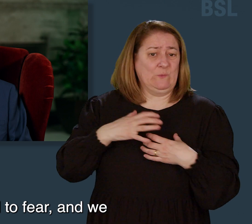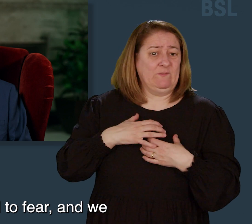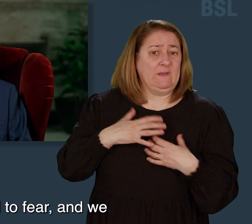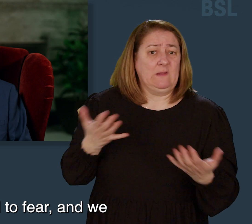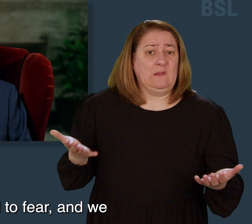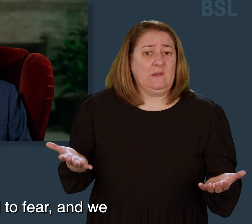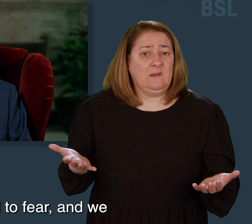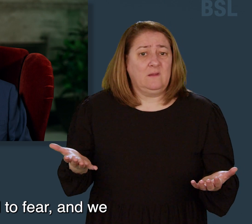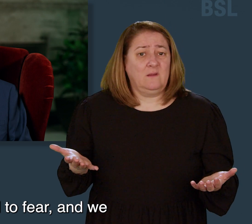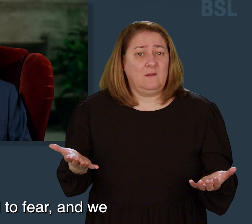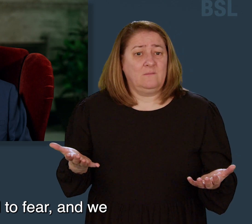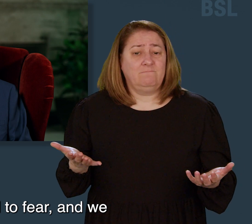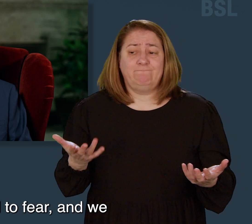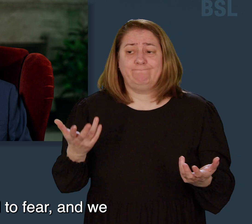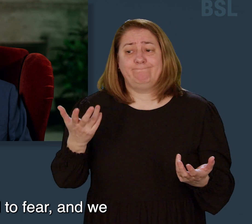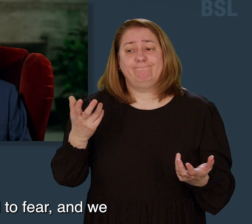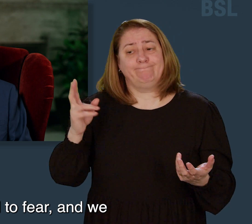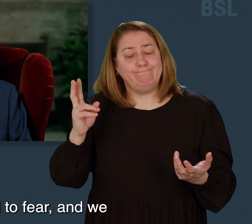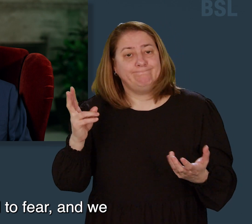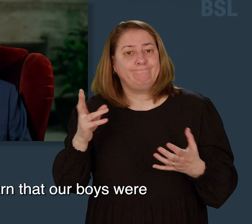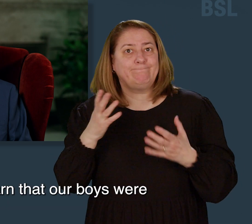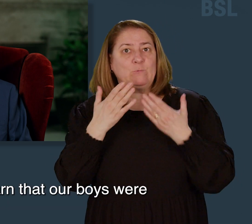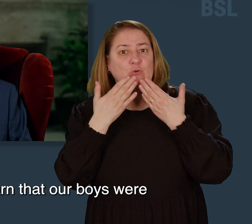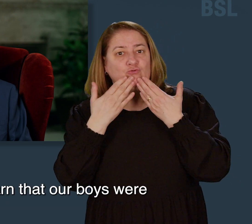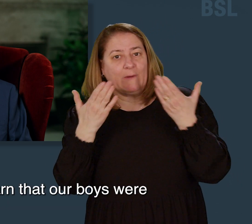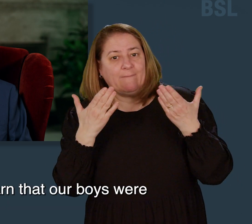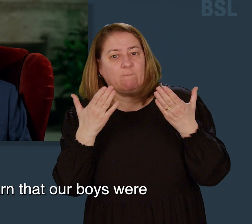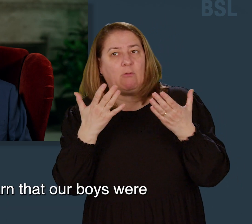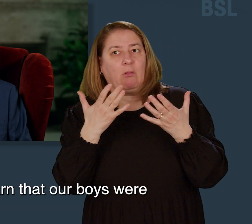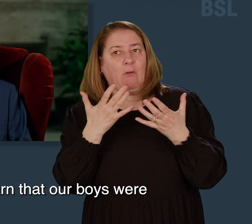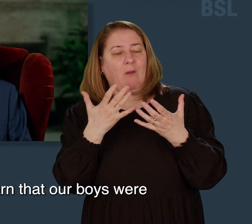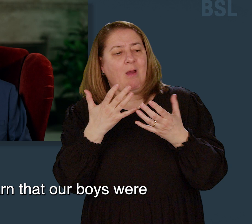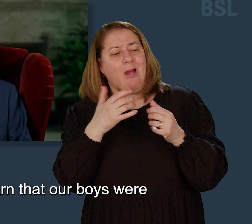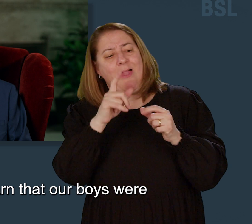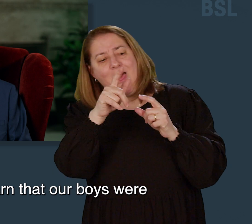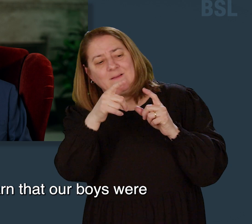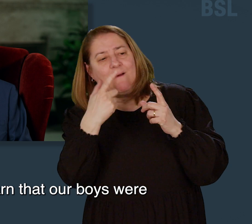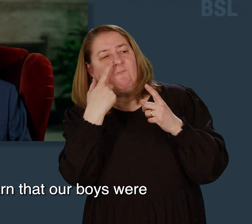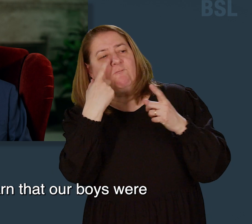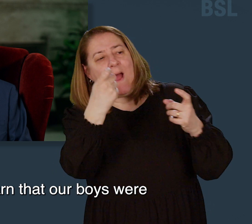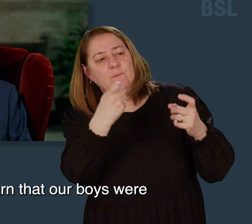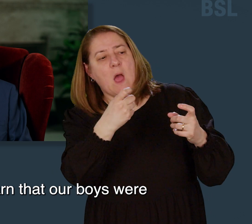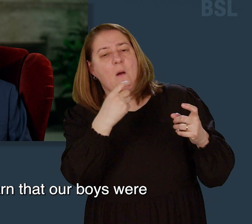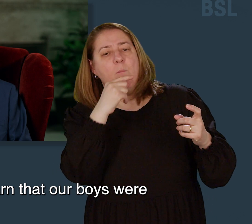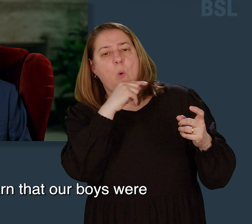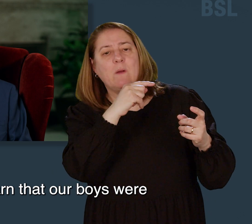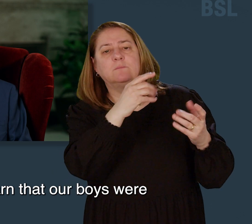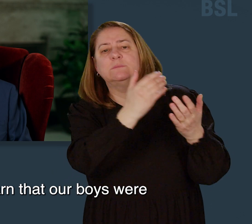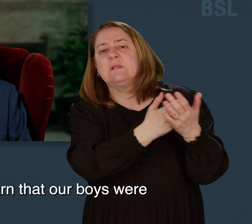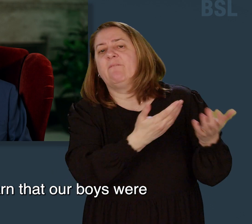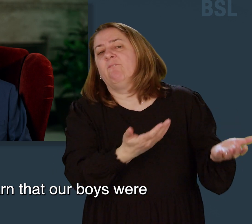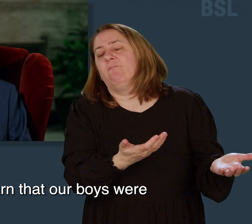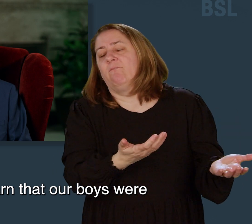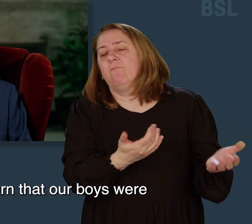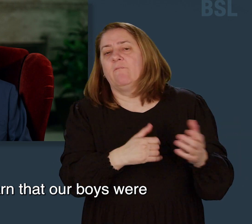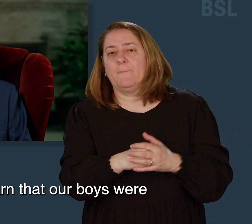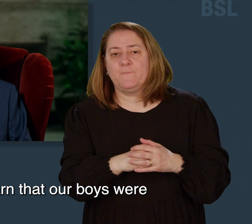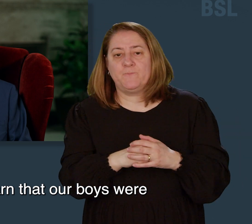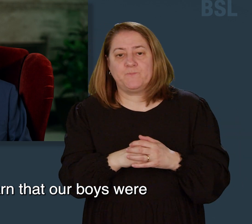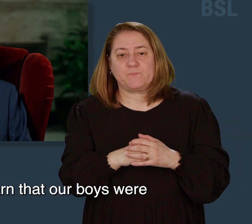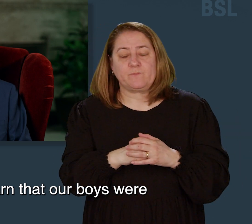need to fear, and we were grateful later to learn that our boys were safe.